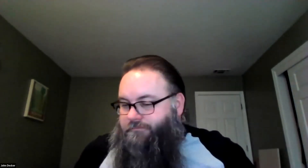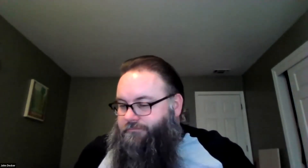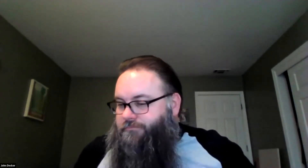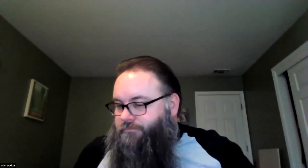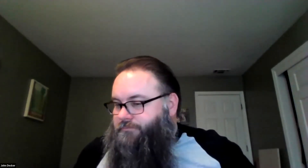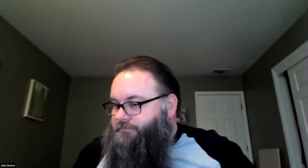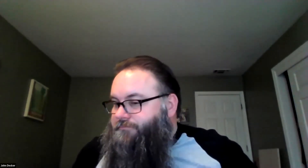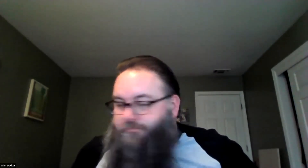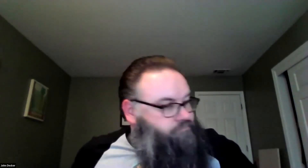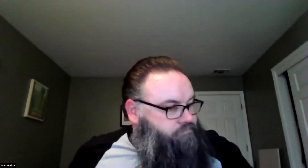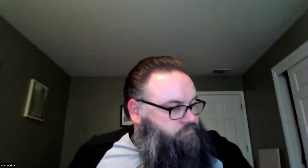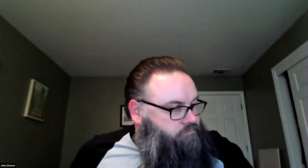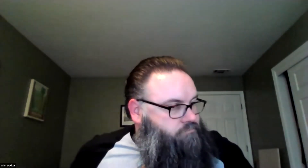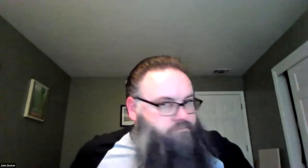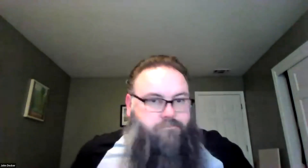up.